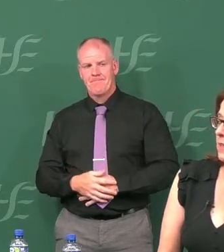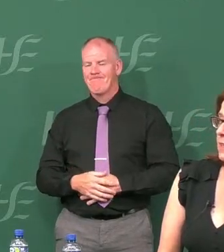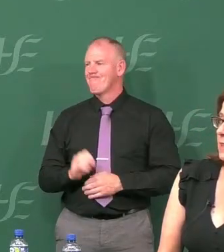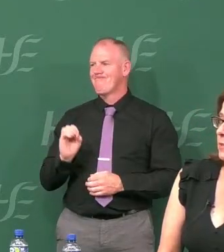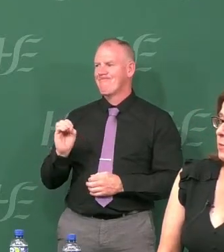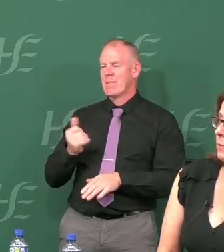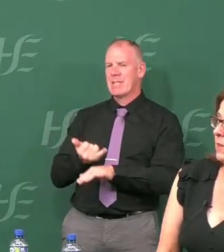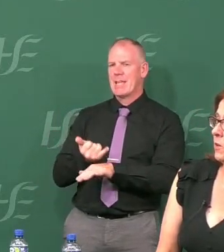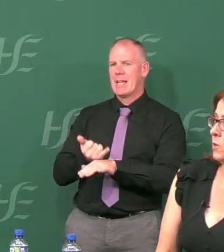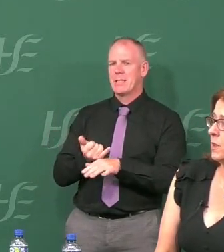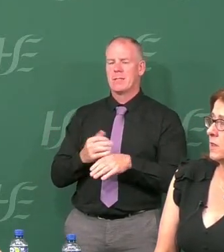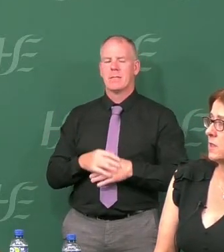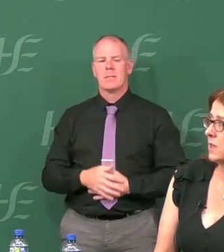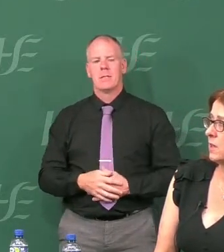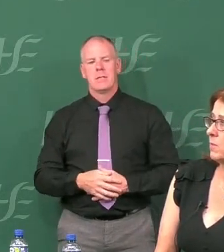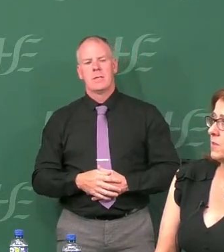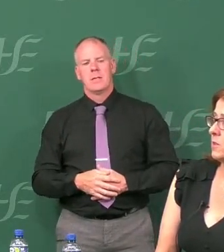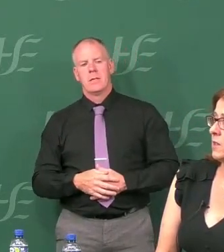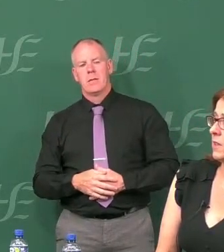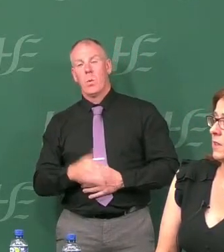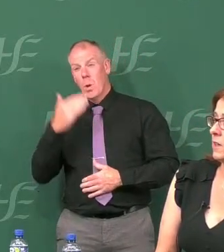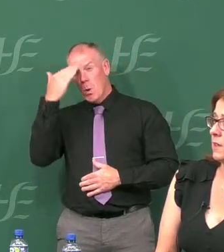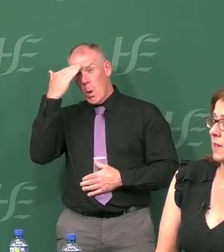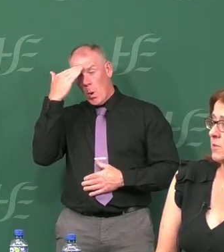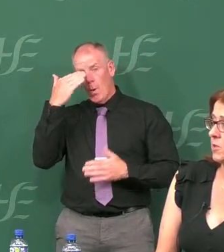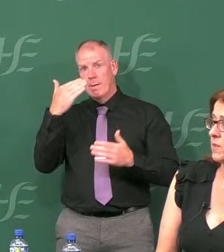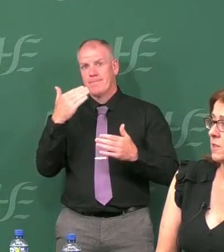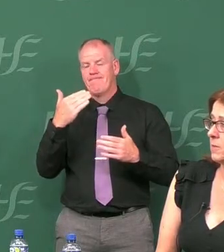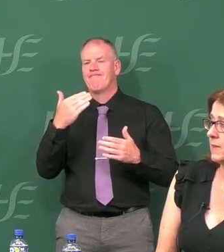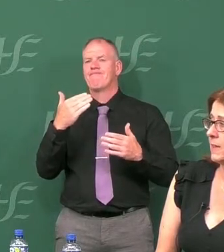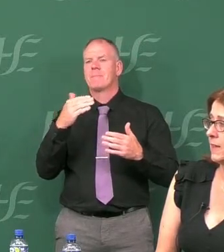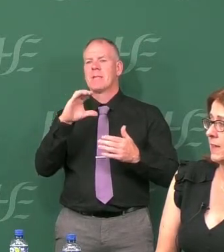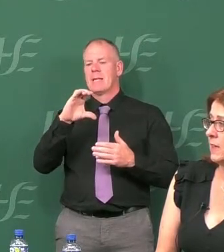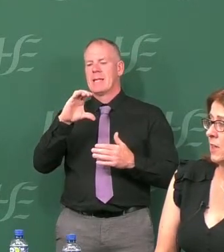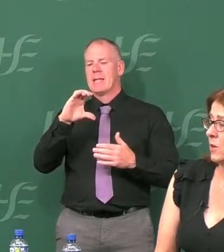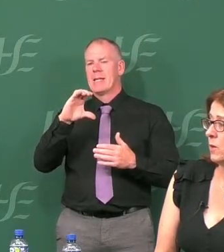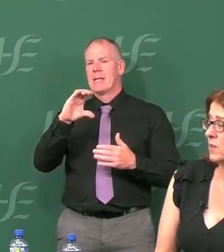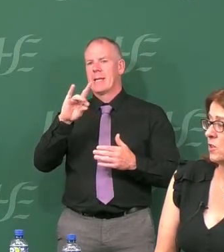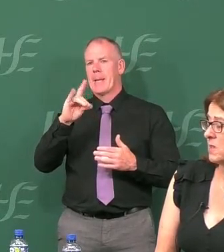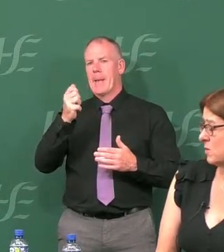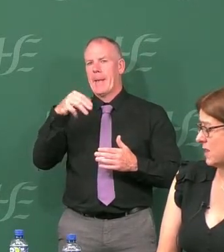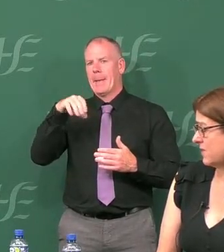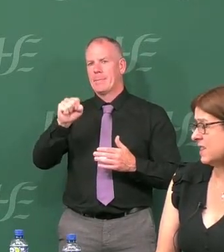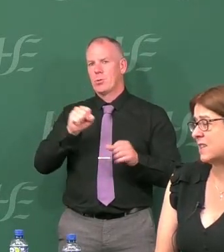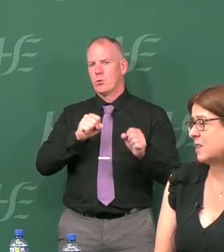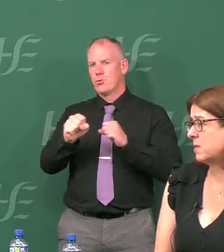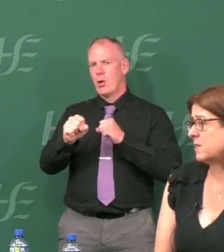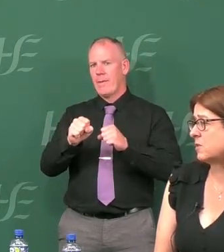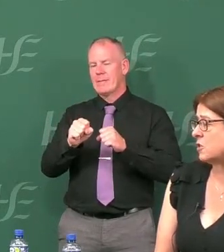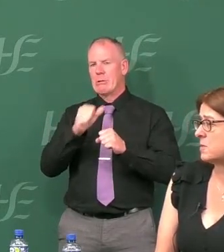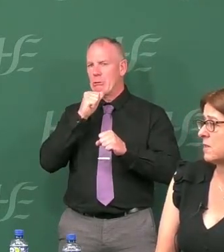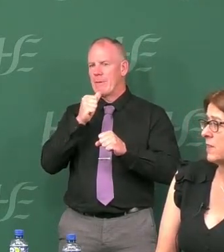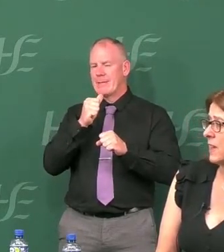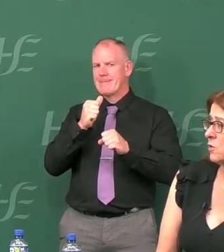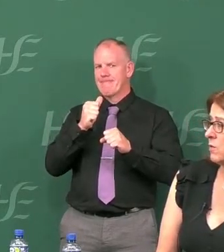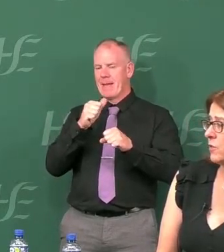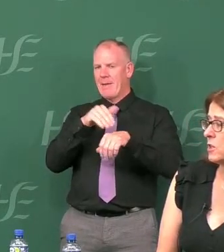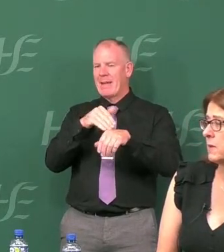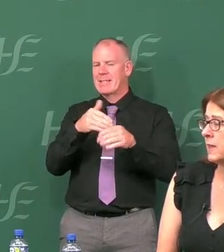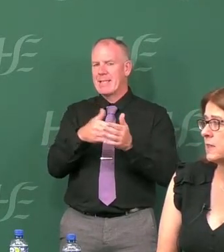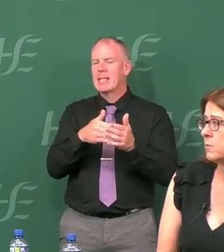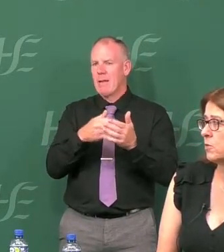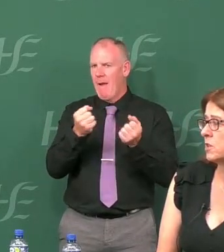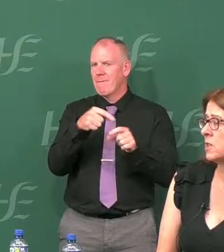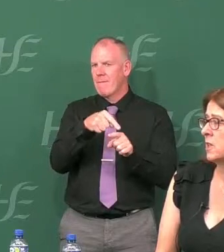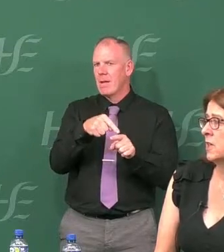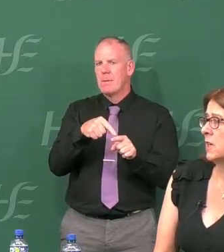No, so I think that we know that certainly our CAM services are busy. In terms, I don't have data on me, so in terms of the actual referrals,